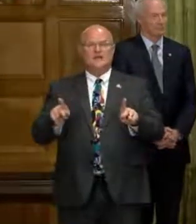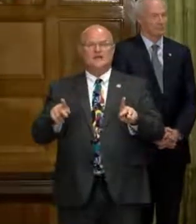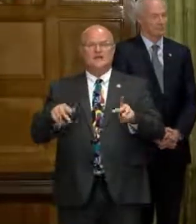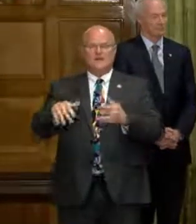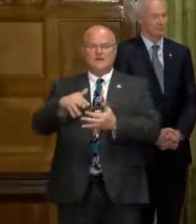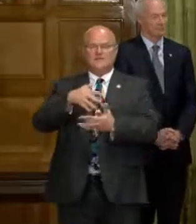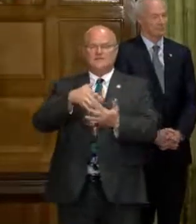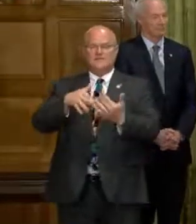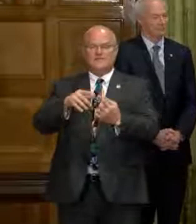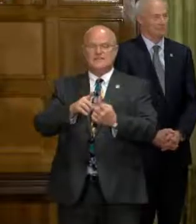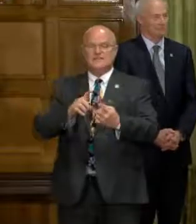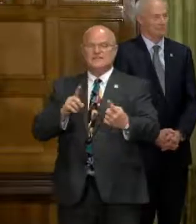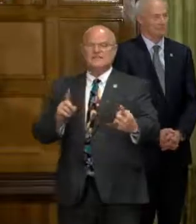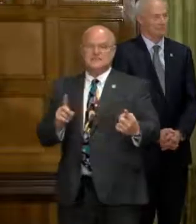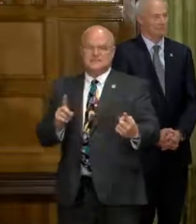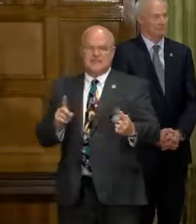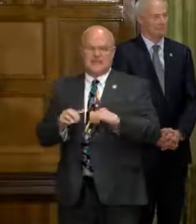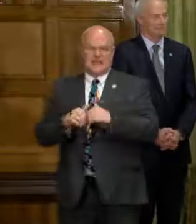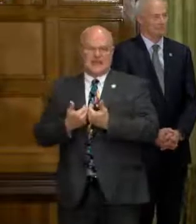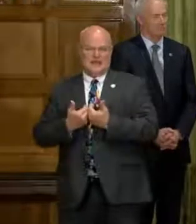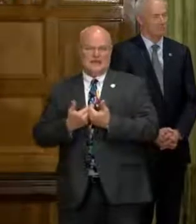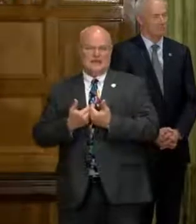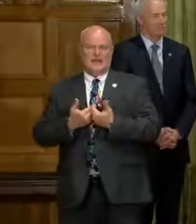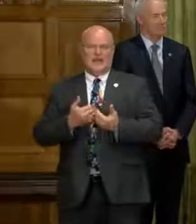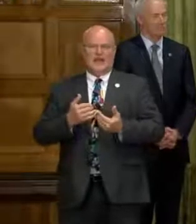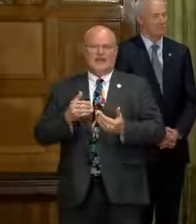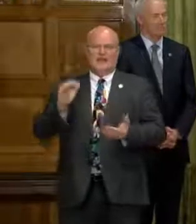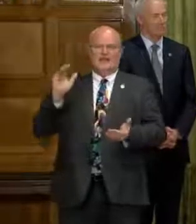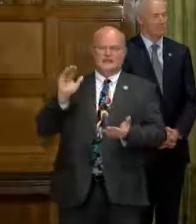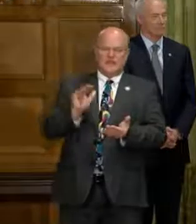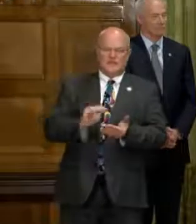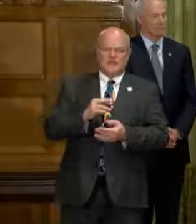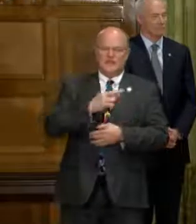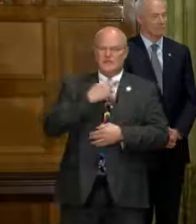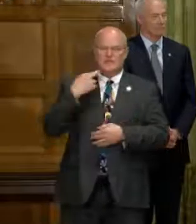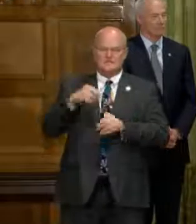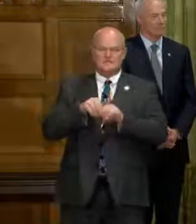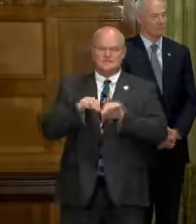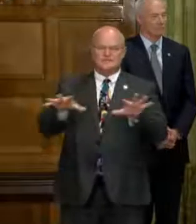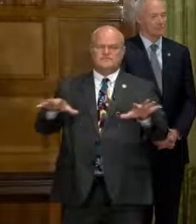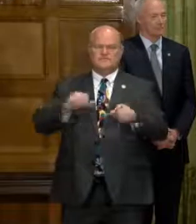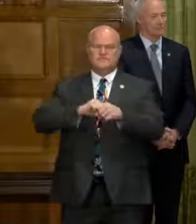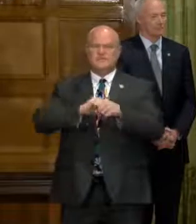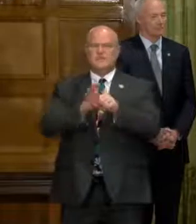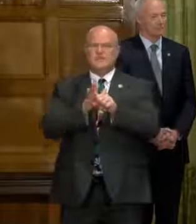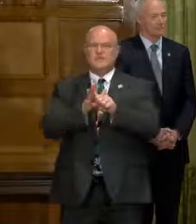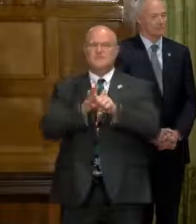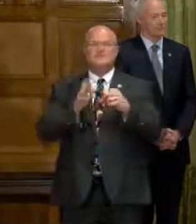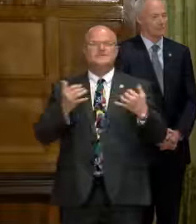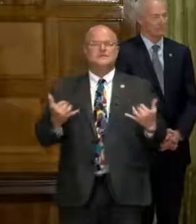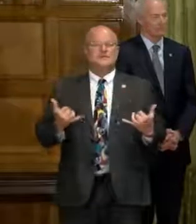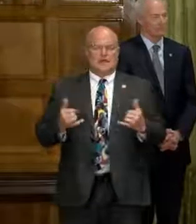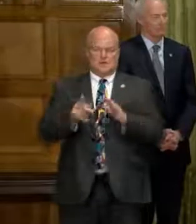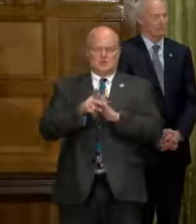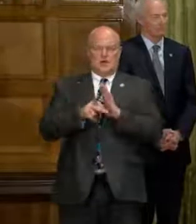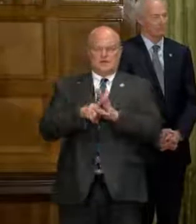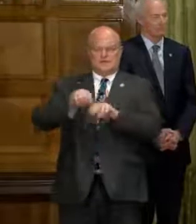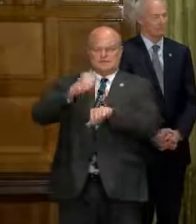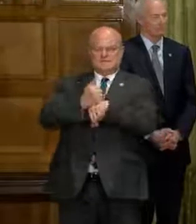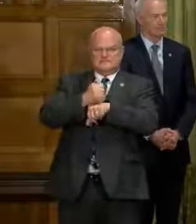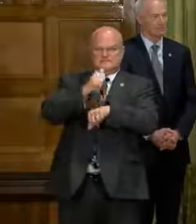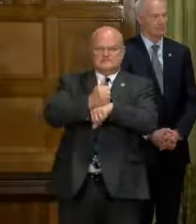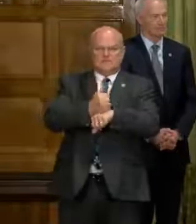physical distancing and minimize the risk of COVID-19? What kind of policies are you going to need in place? What